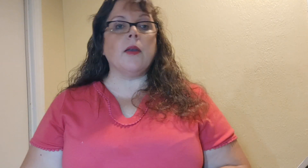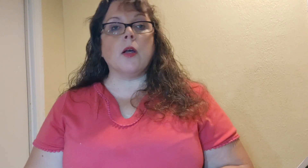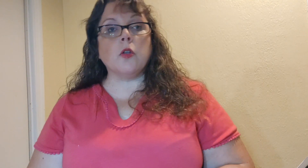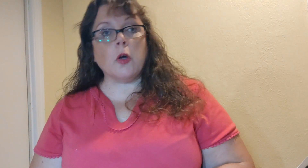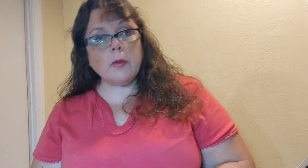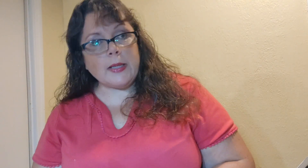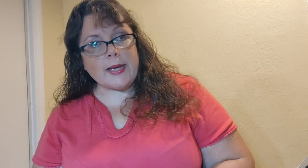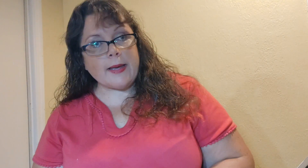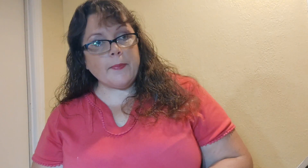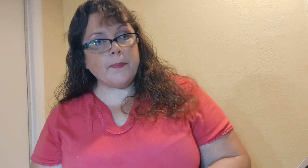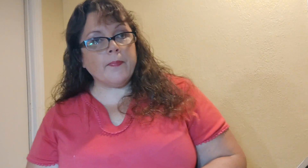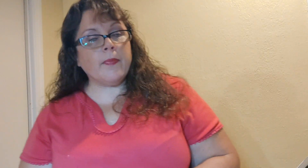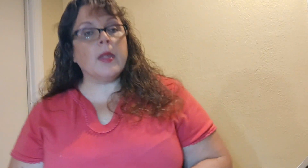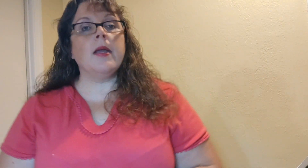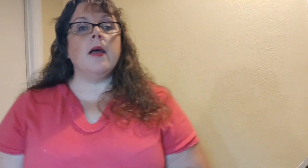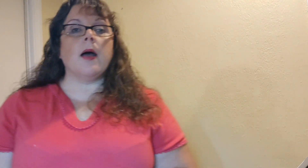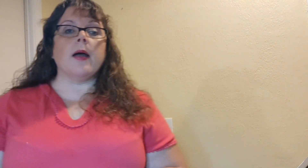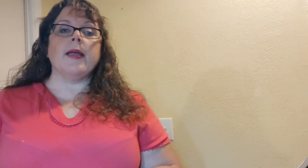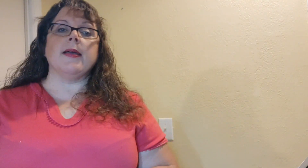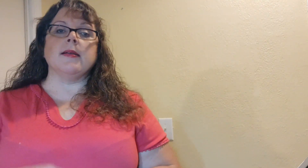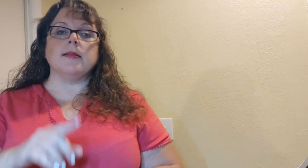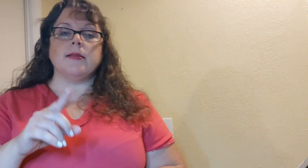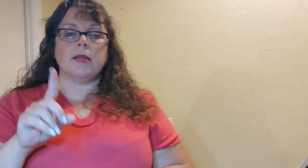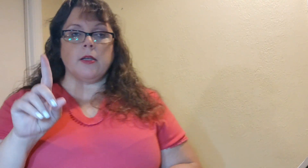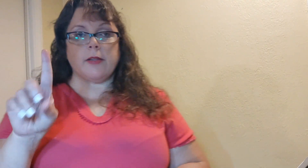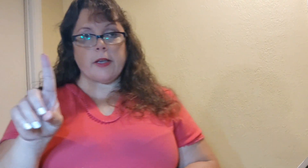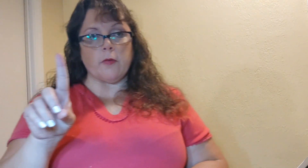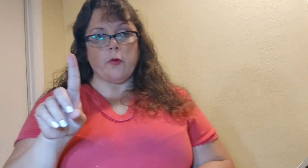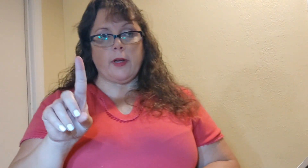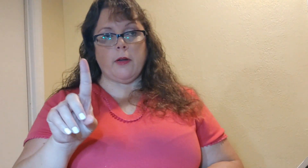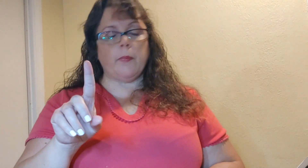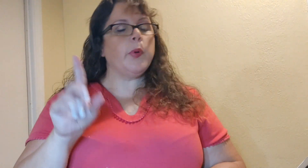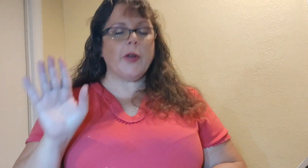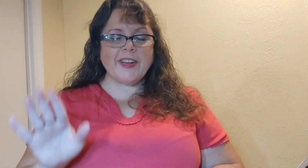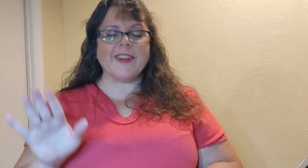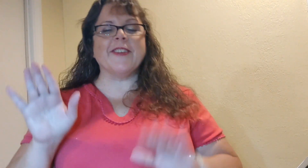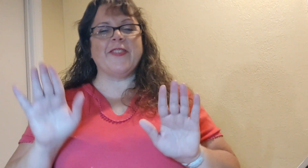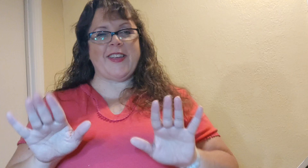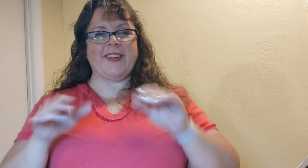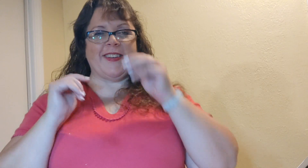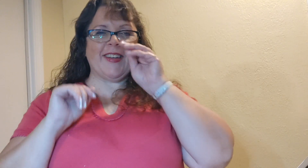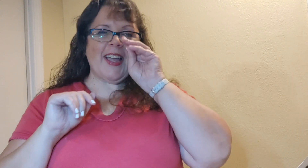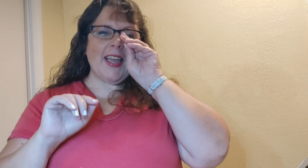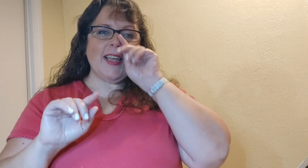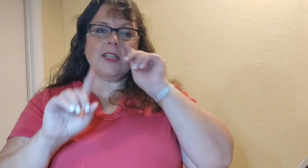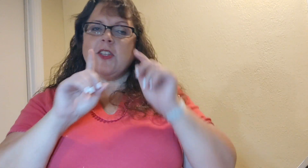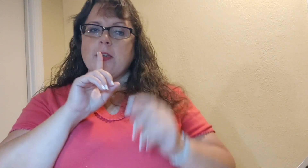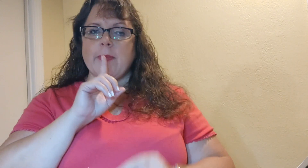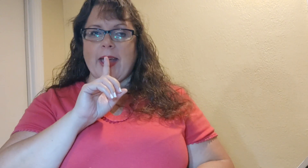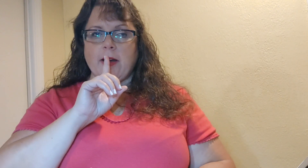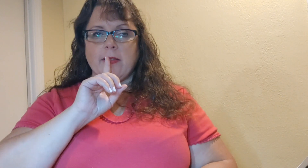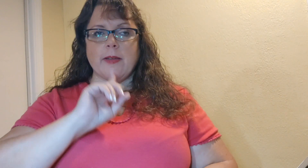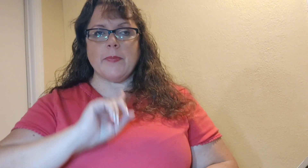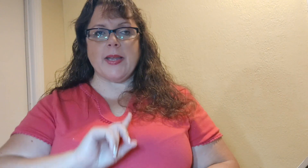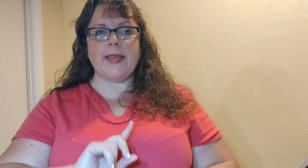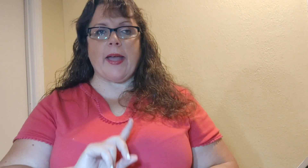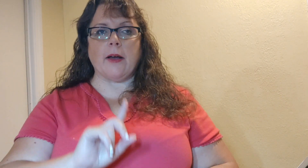And lonely is you take your pointer finger to your mouth, but